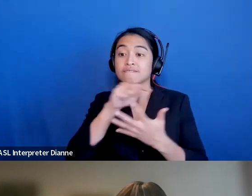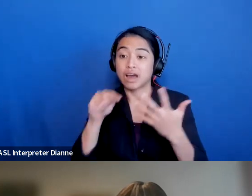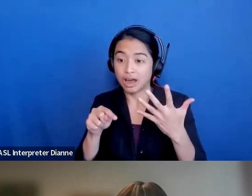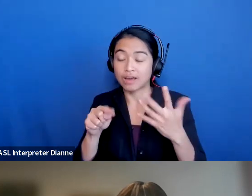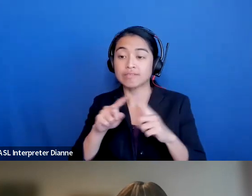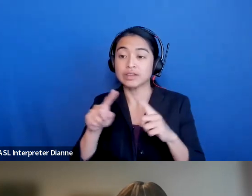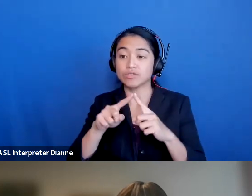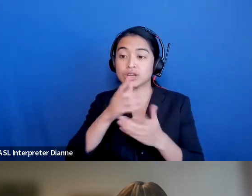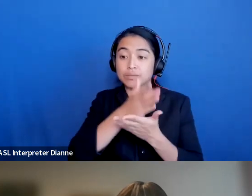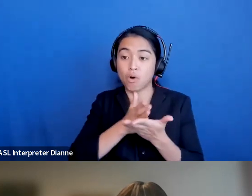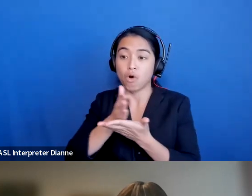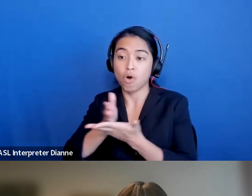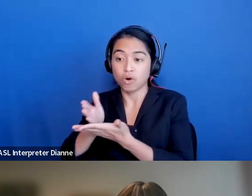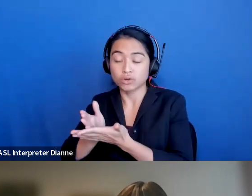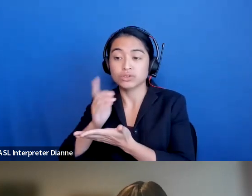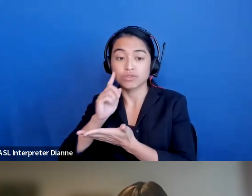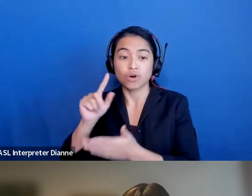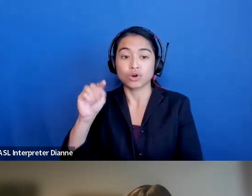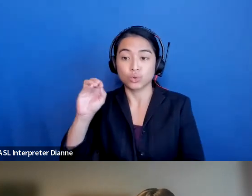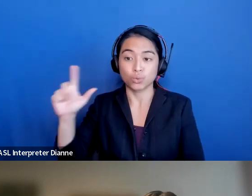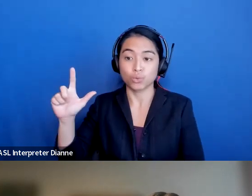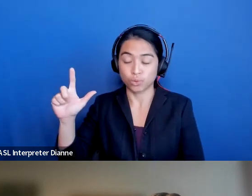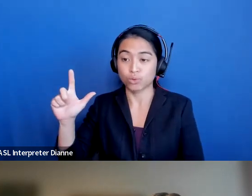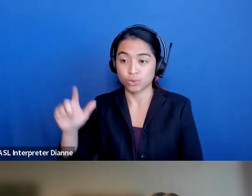different sections of the tool.